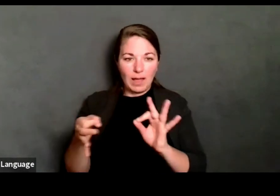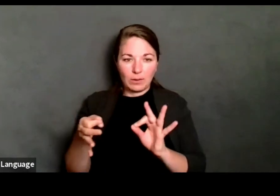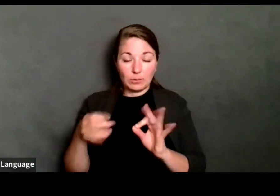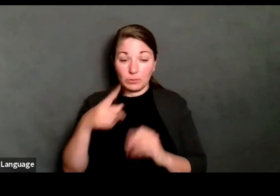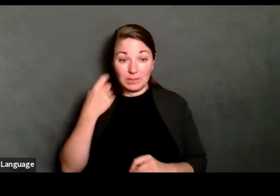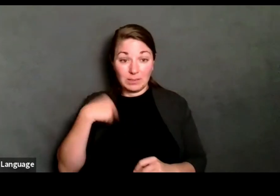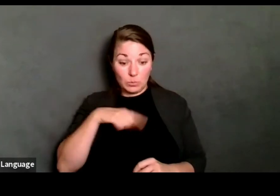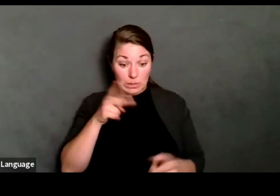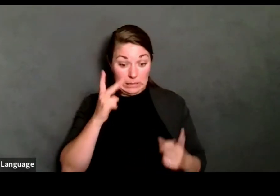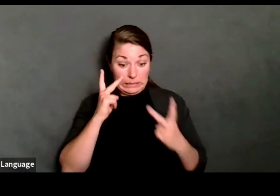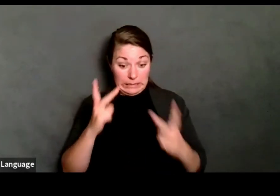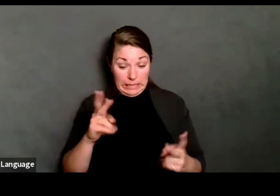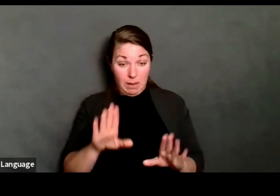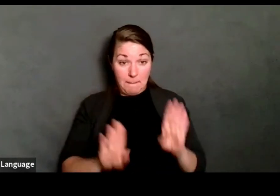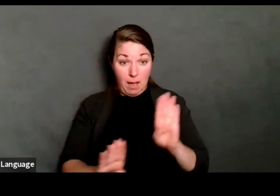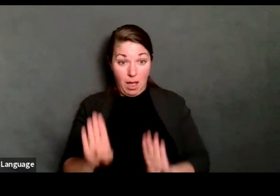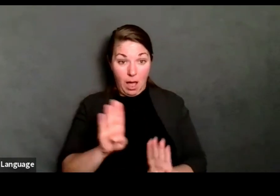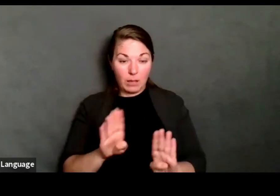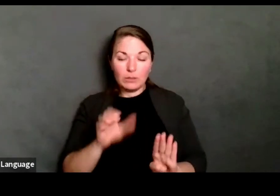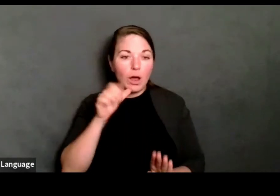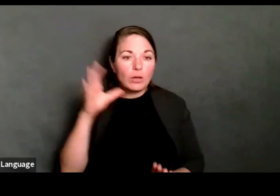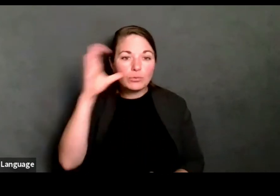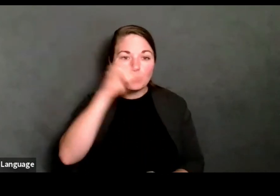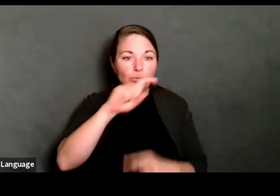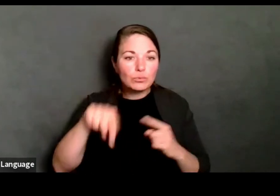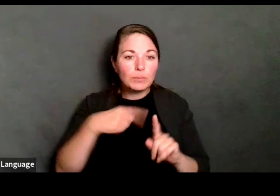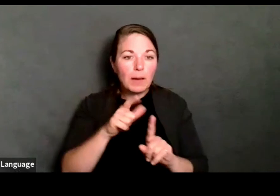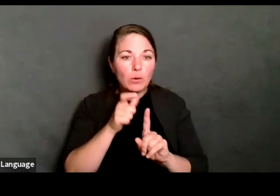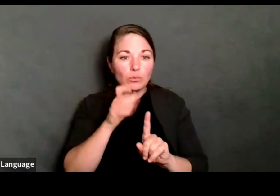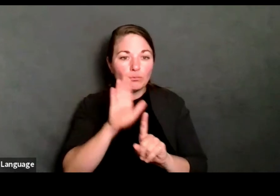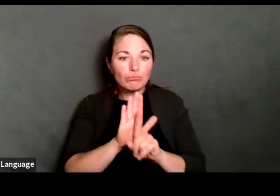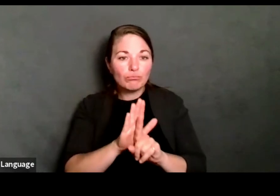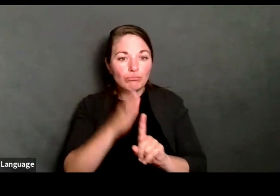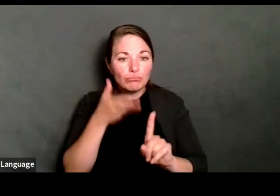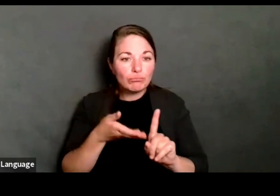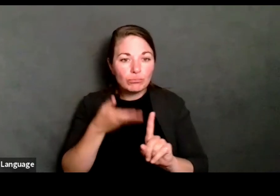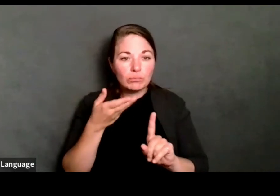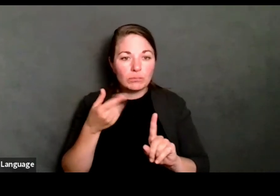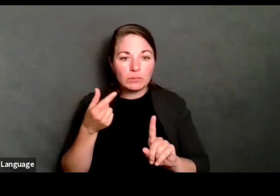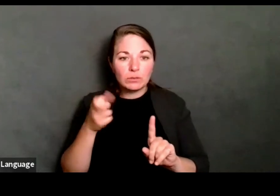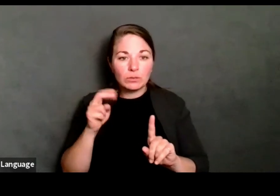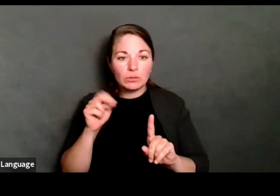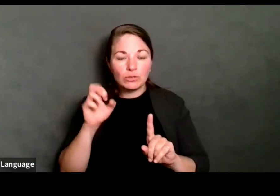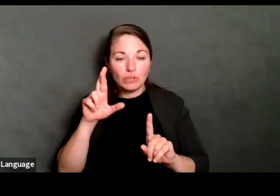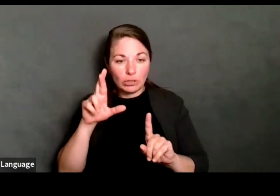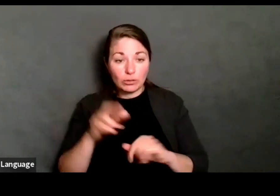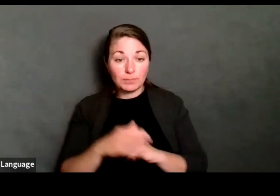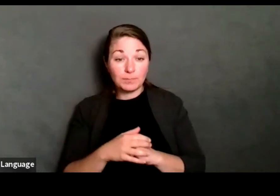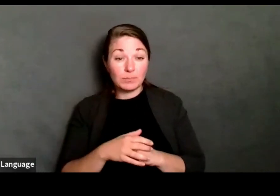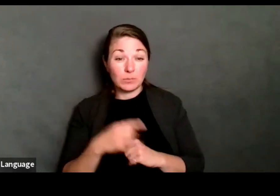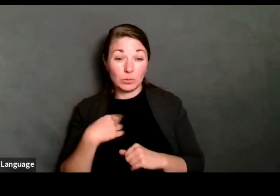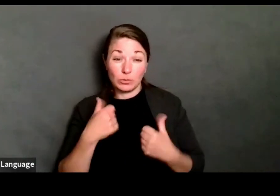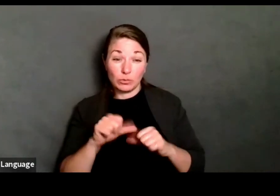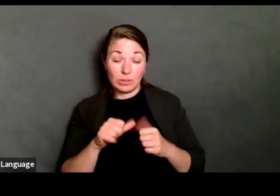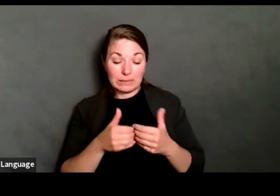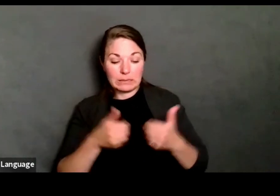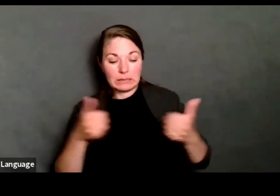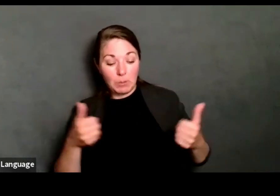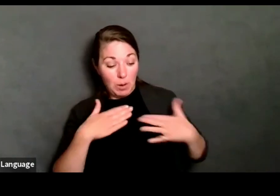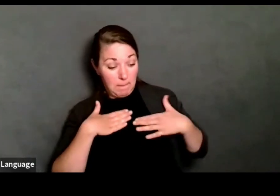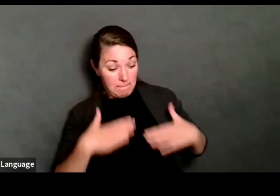on their biology. And I think that the easiest way to do this is to just separate language about bodies from language